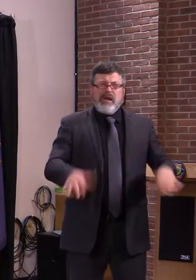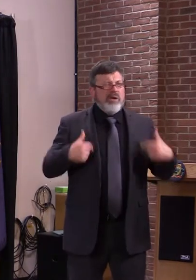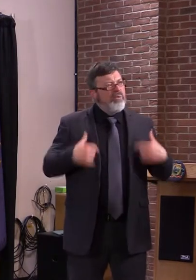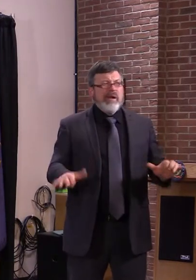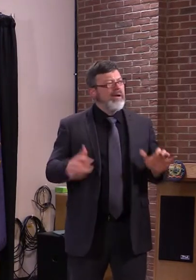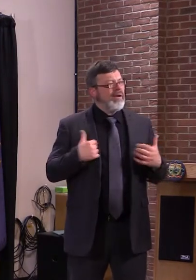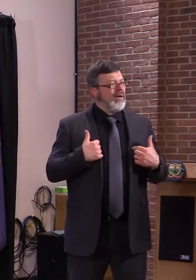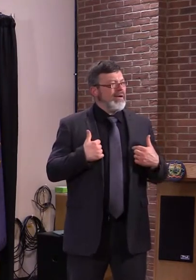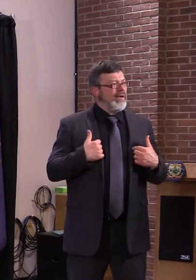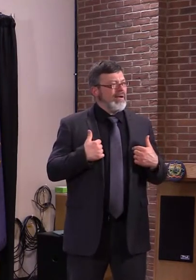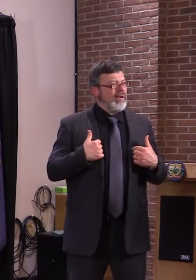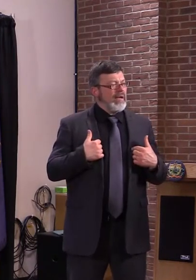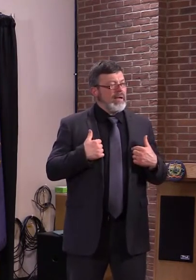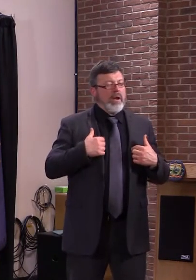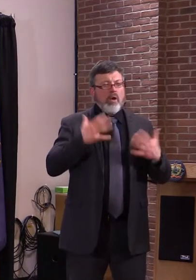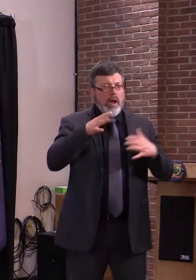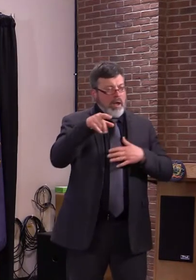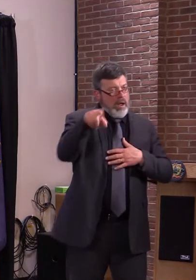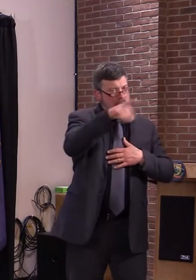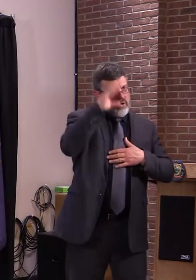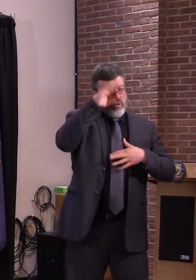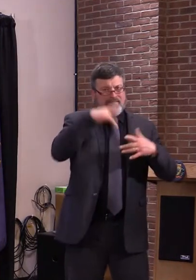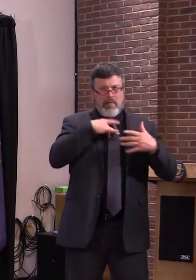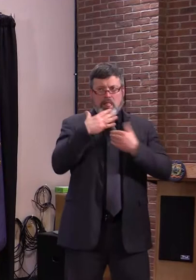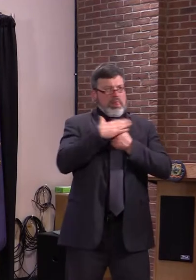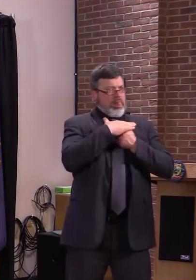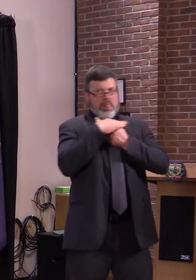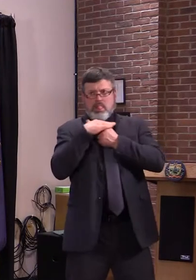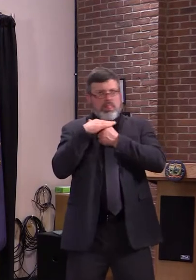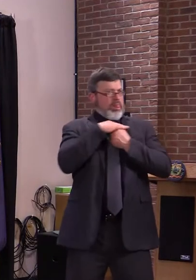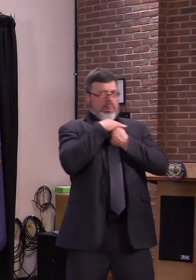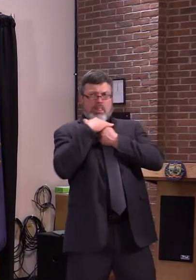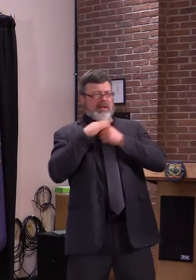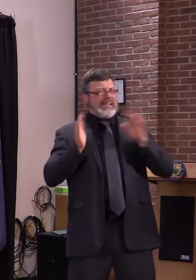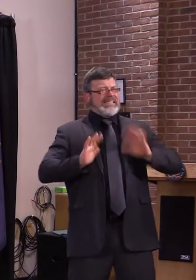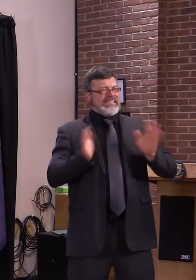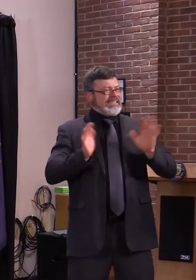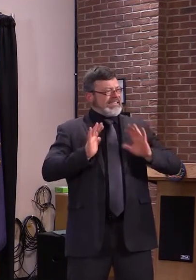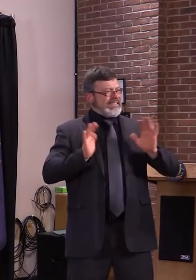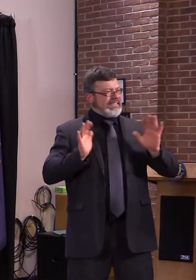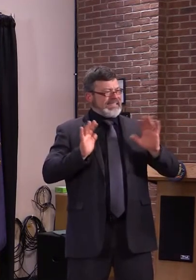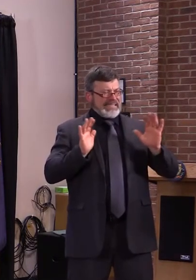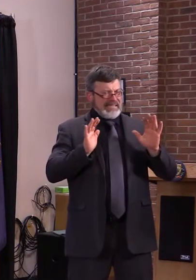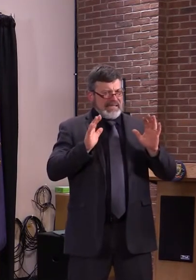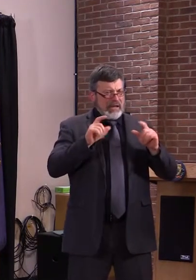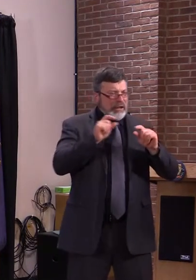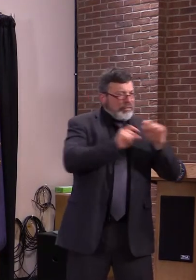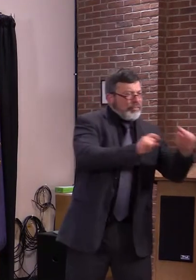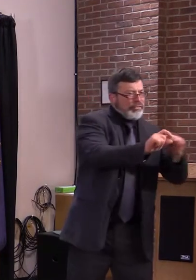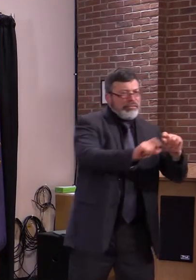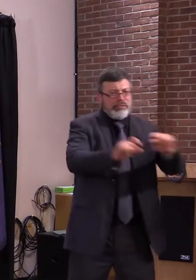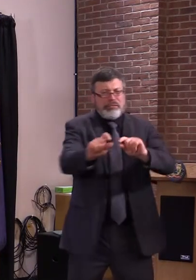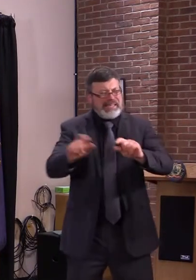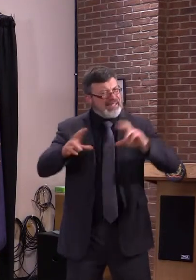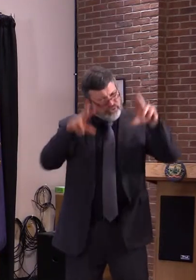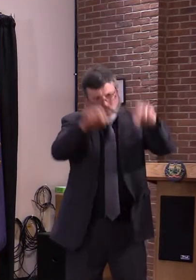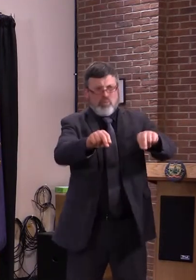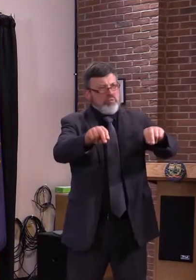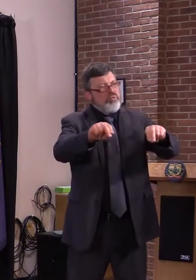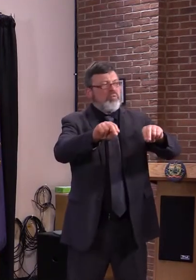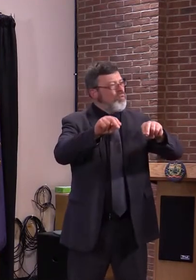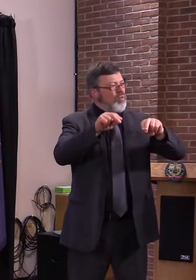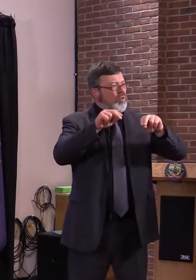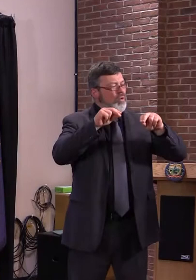it piecemeal without thinking about the big picture. Unfortunately, the BAA currently uses the federal ARPA